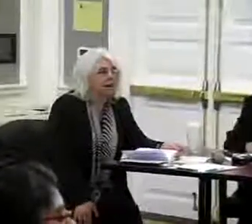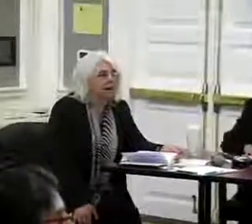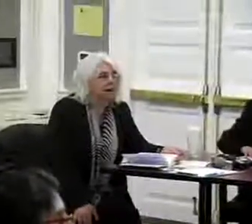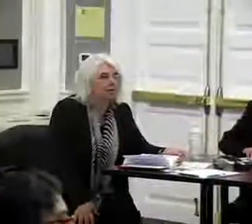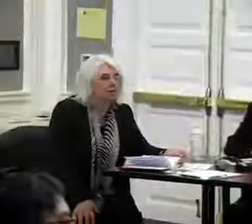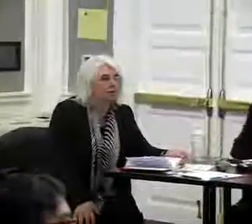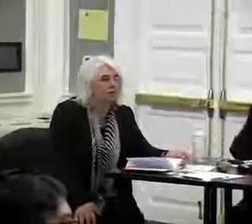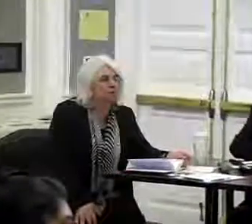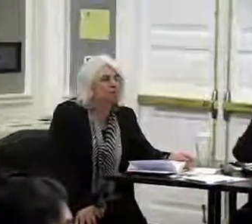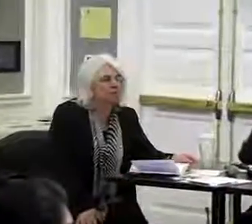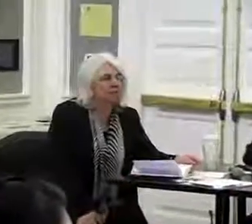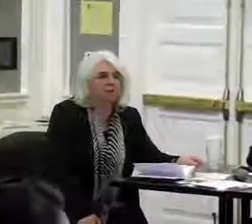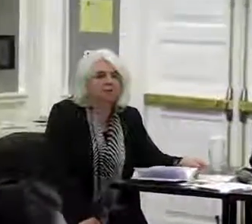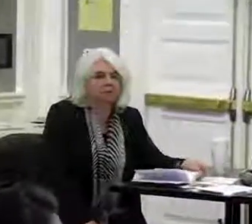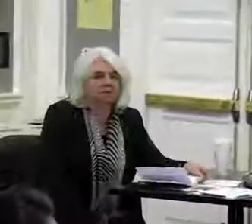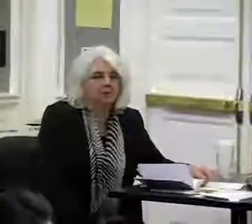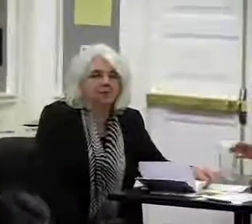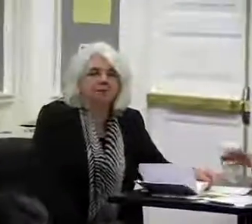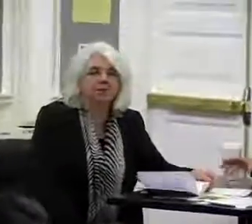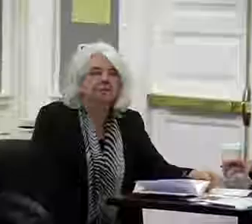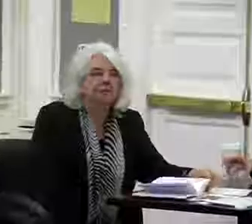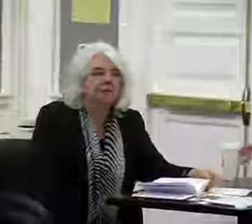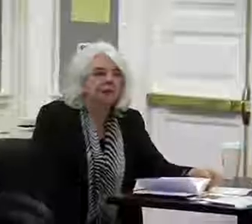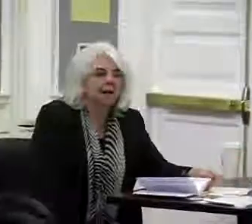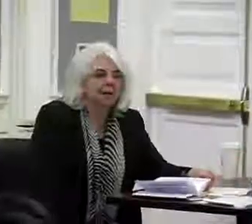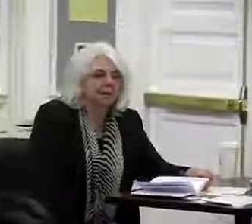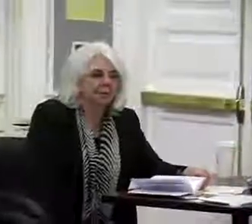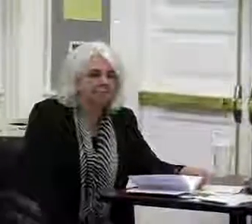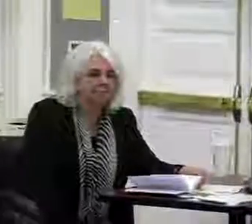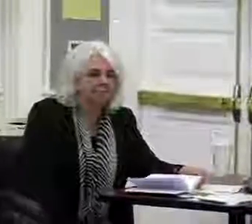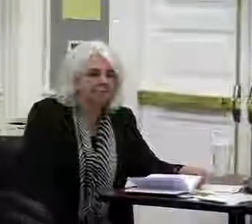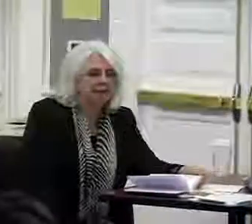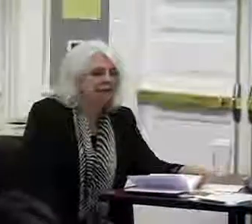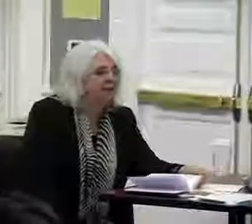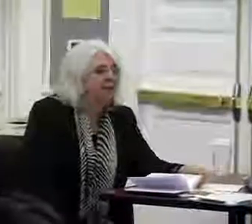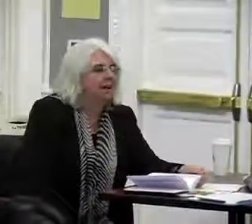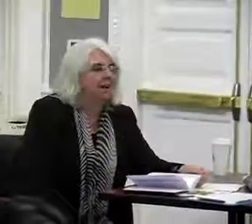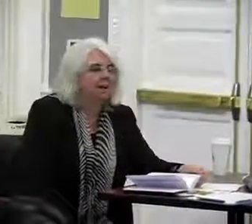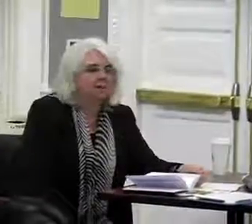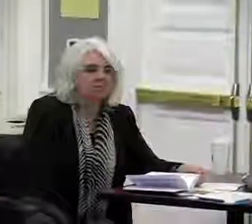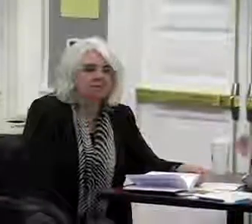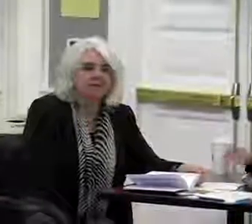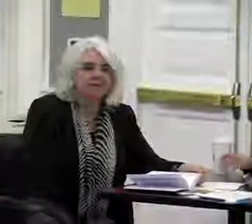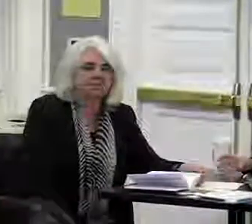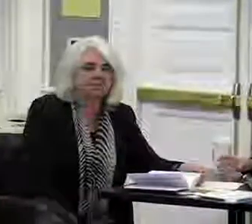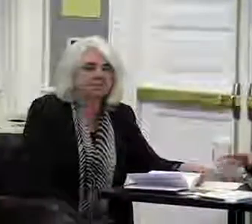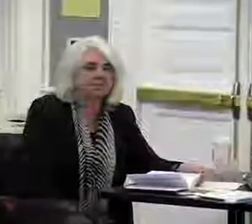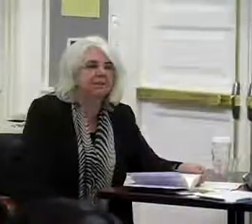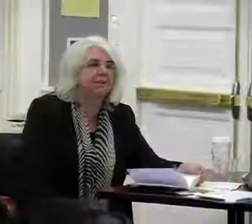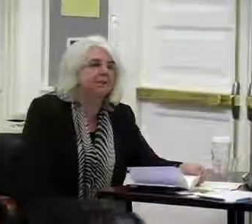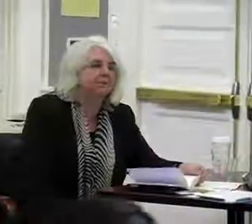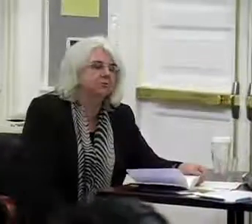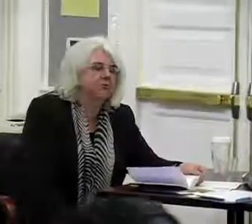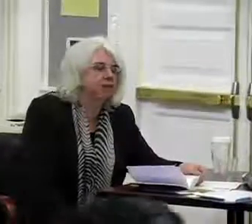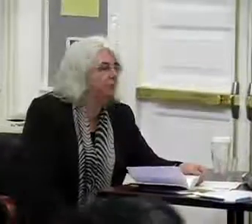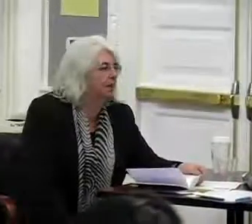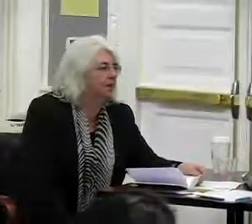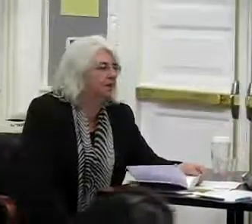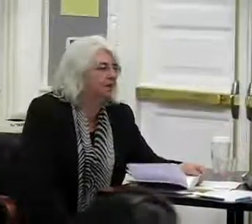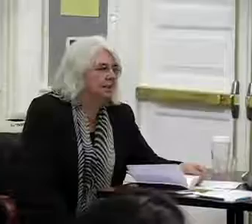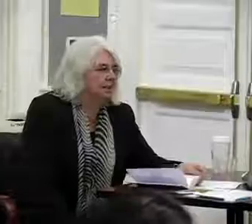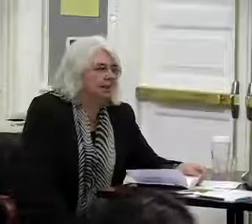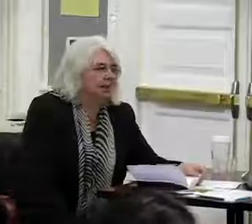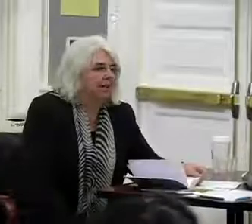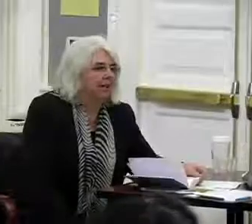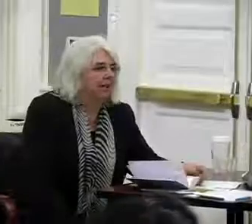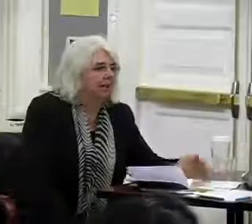questions. I only have one or two very good comments about it. I'm not going to say a huge amount of discussing it, but the thing that's so striking about